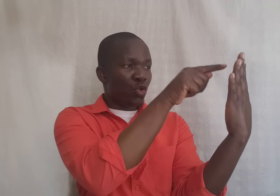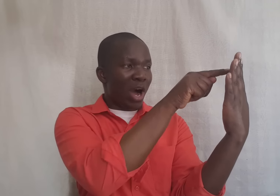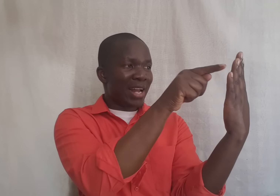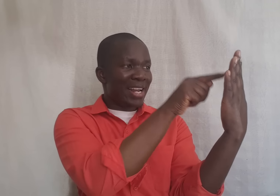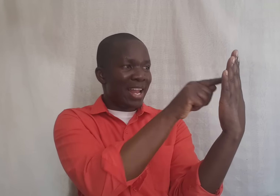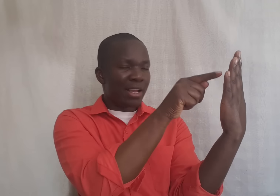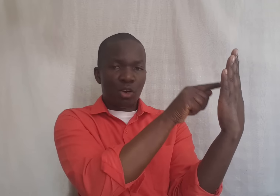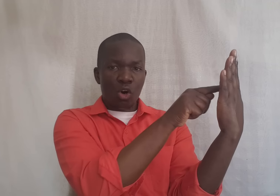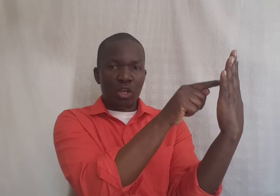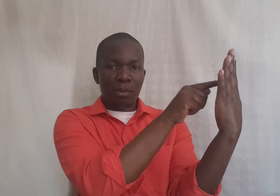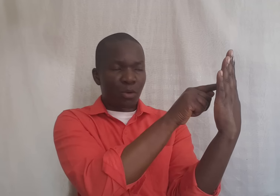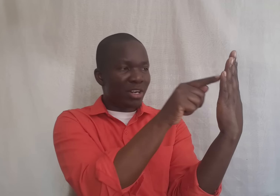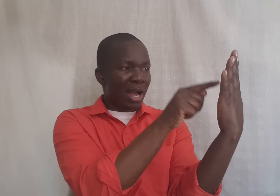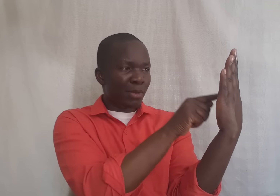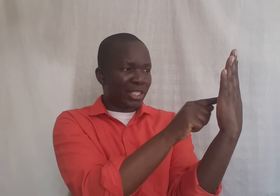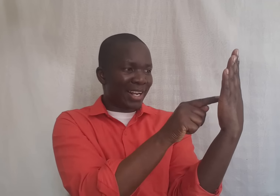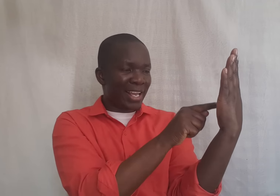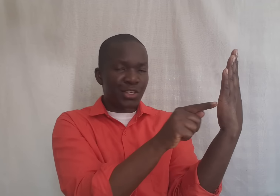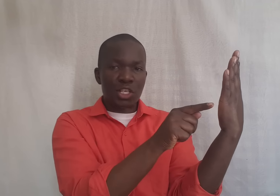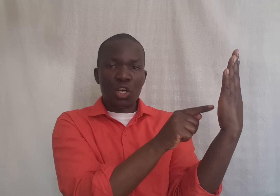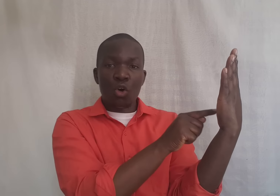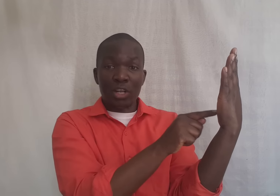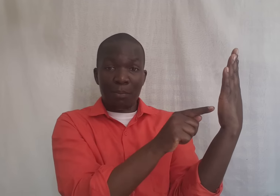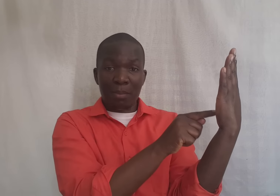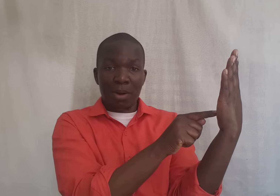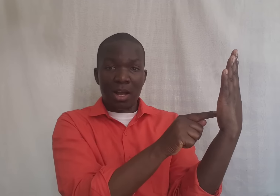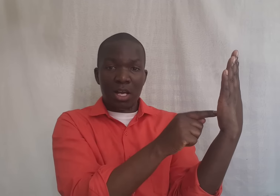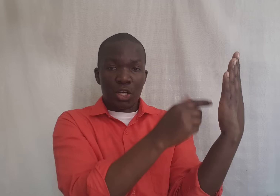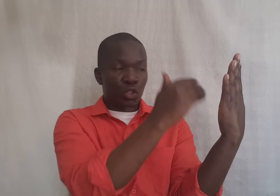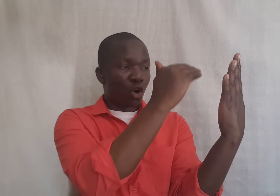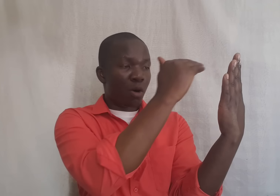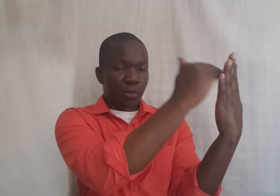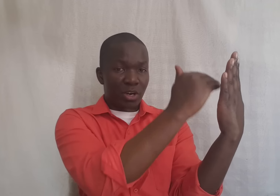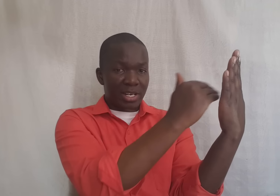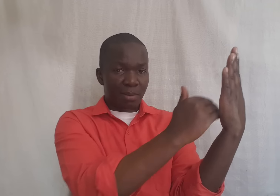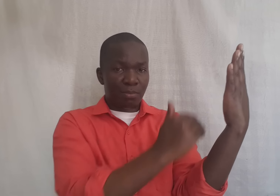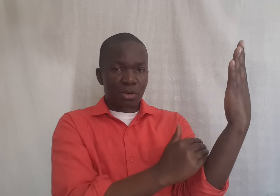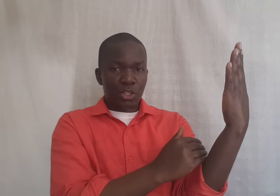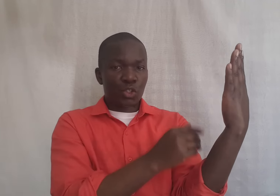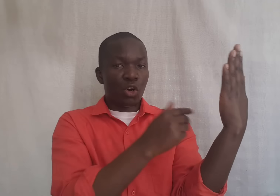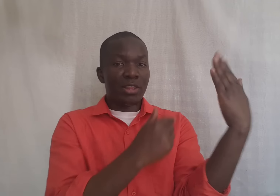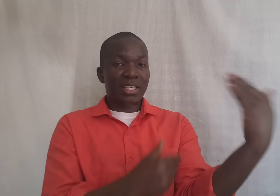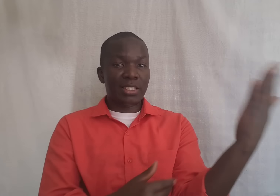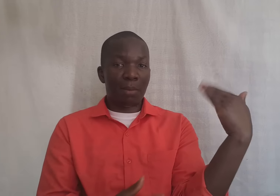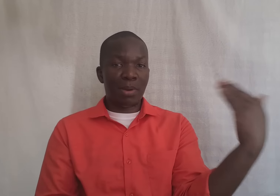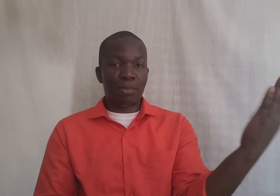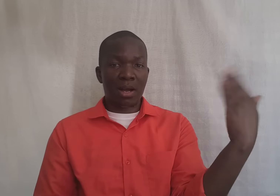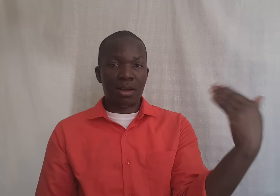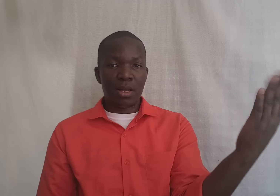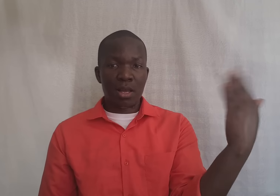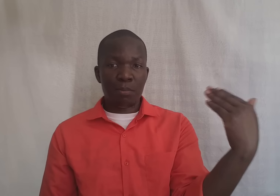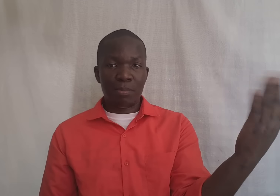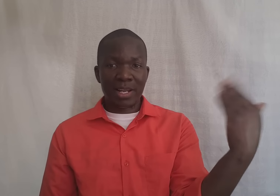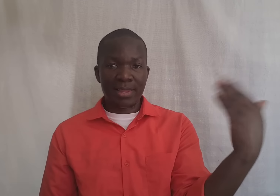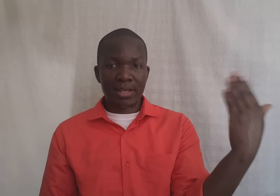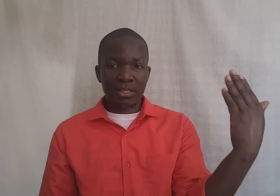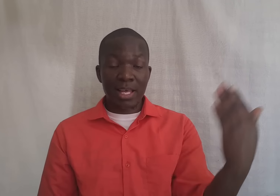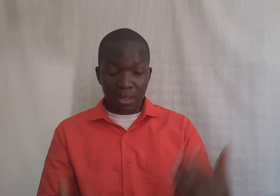are reading or the program is arranged on a paper. So program. So this is a paper. Paper like that. That's a